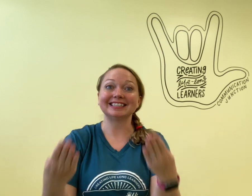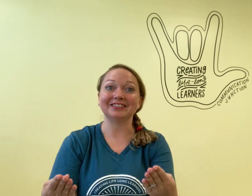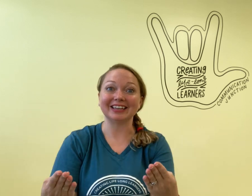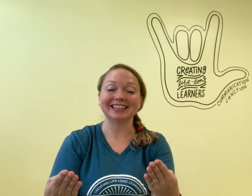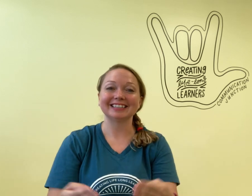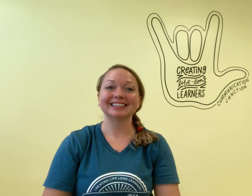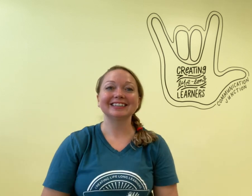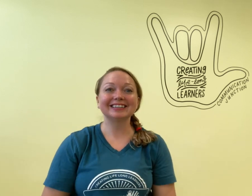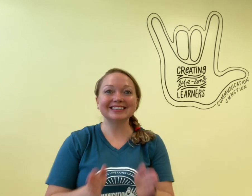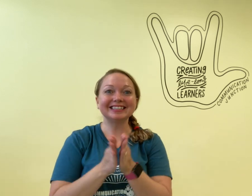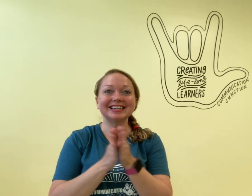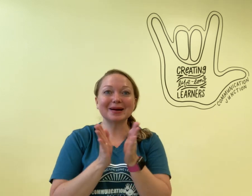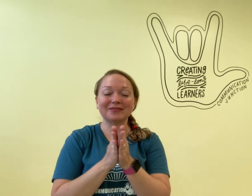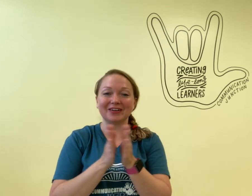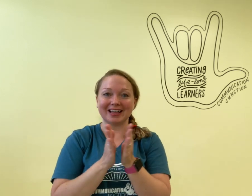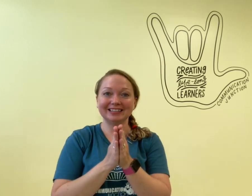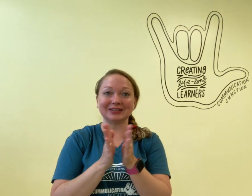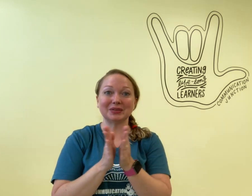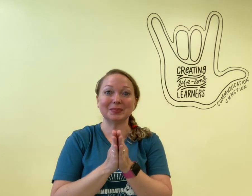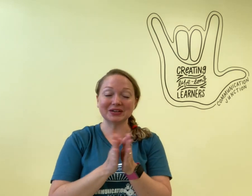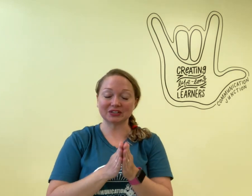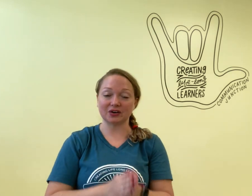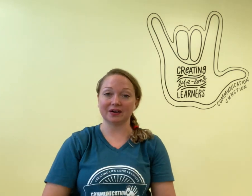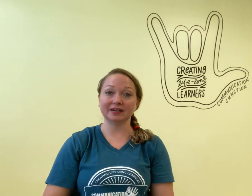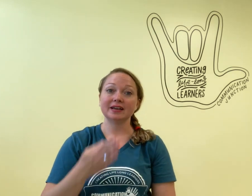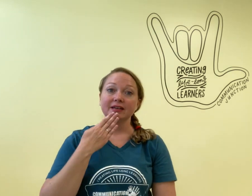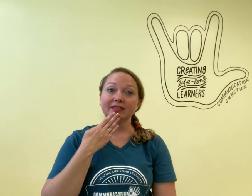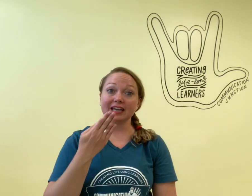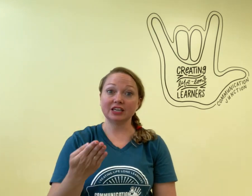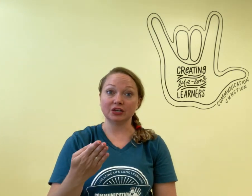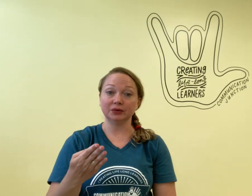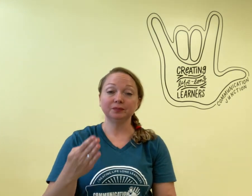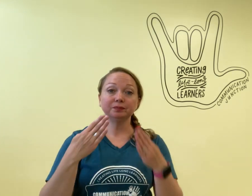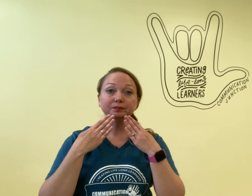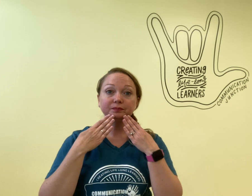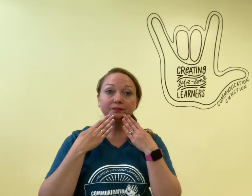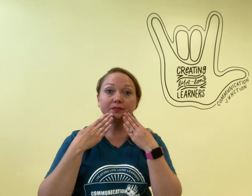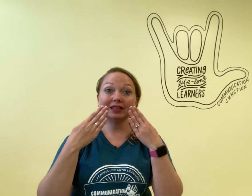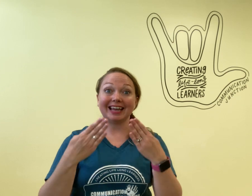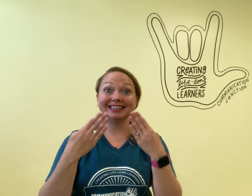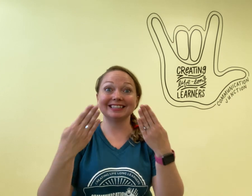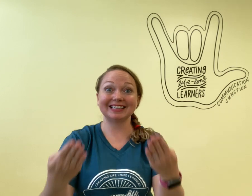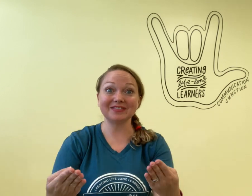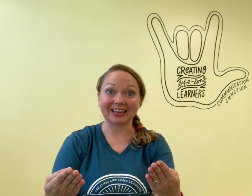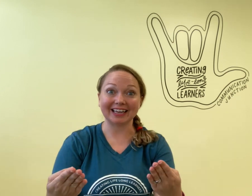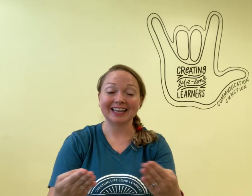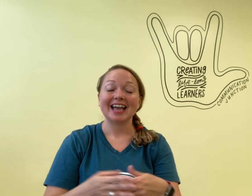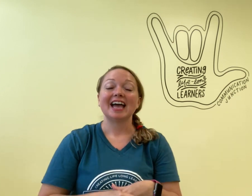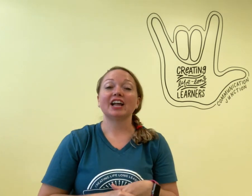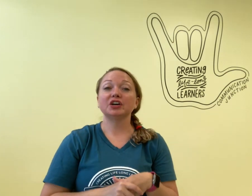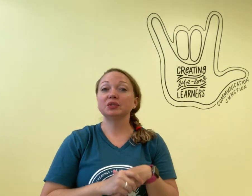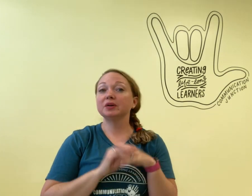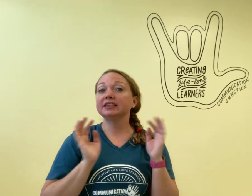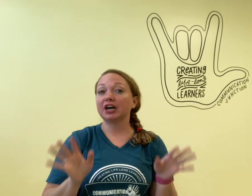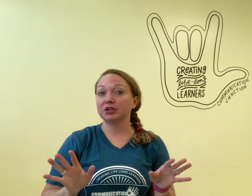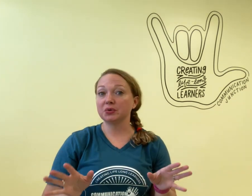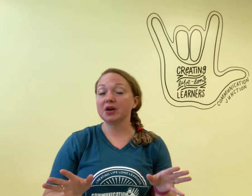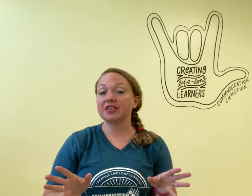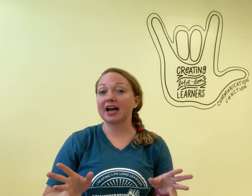Thanksgiving. Good job, friends. So the book is called Thank You, Thanksgiving. And I also want to tell you that